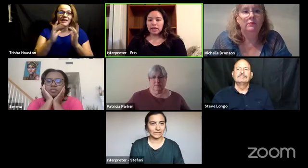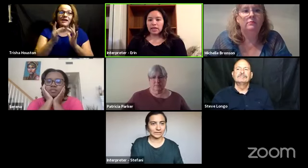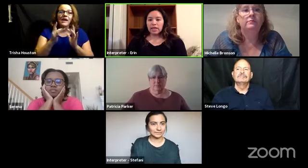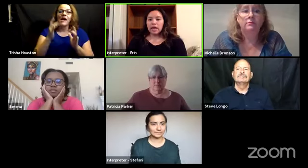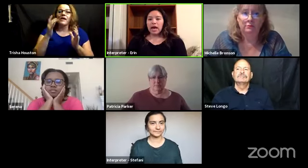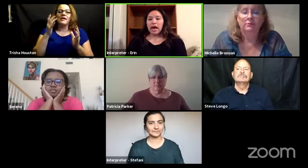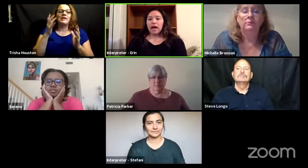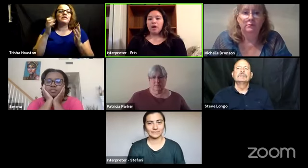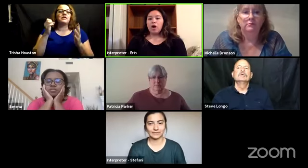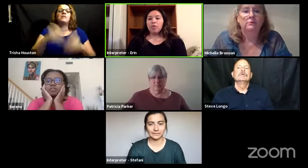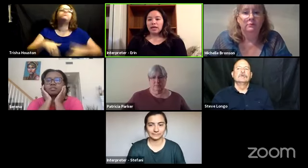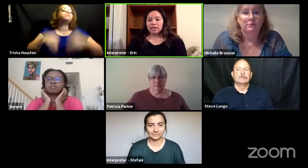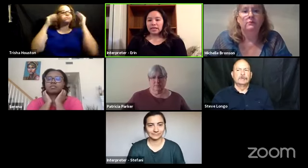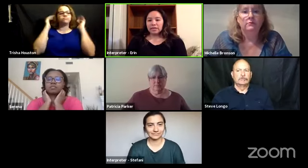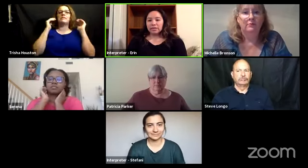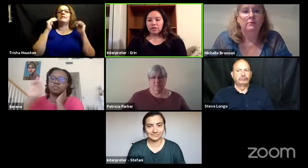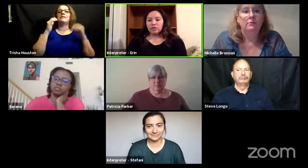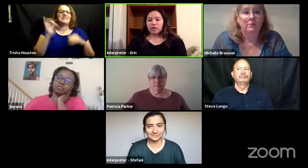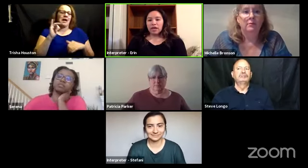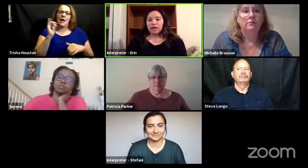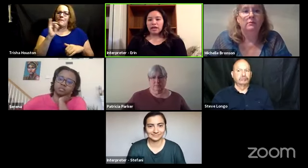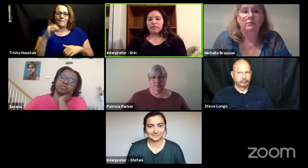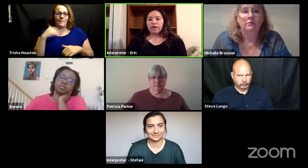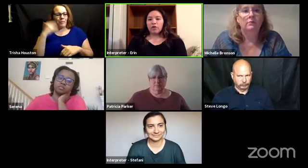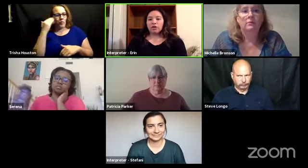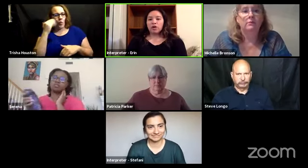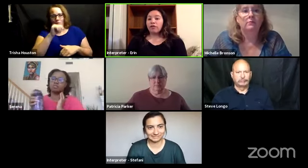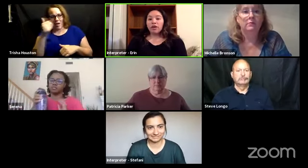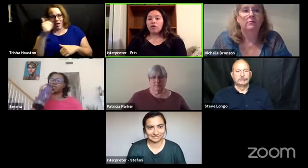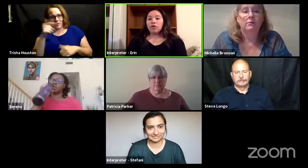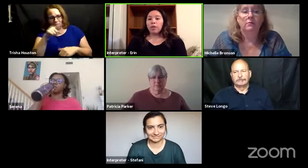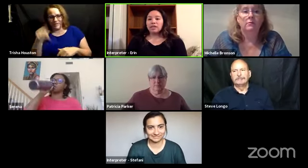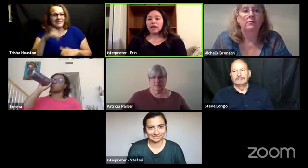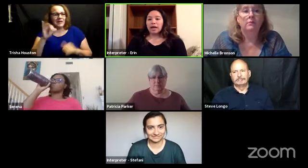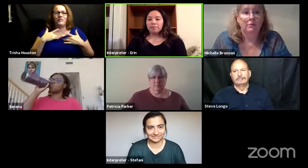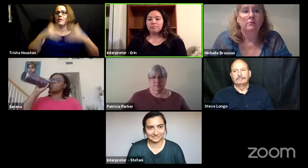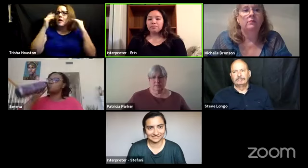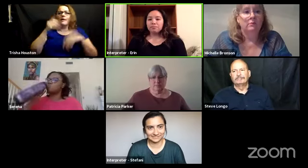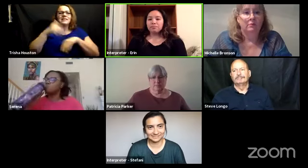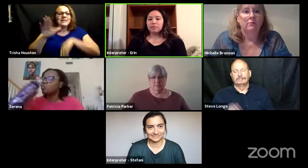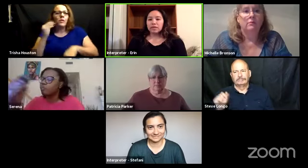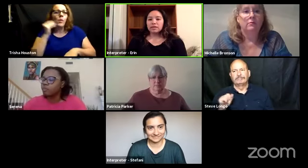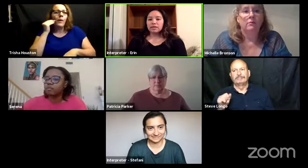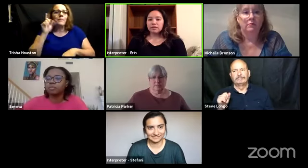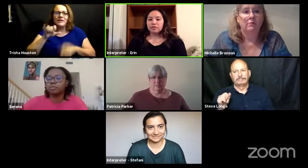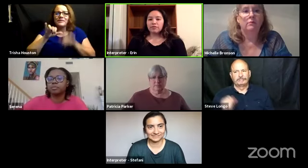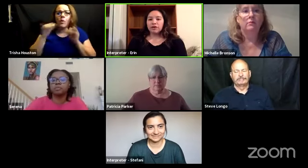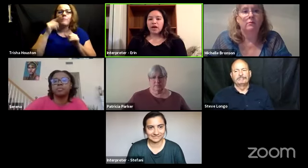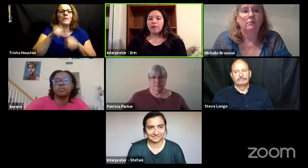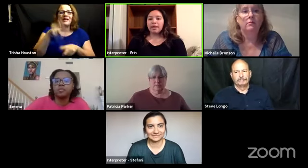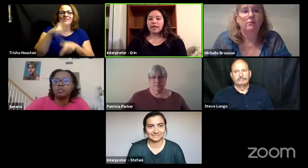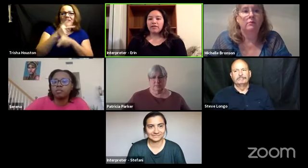quickly. All my classes had to be moved online, and it was a very overwhelming time for many of